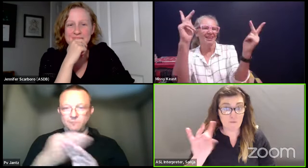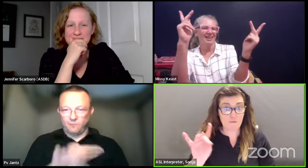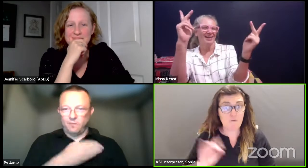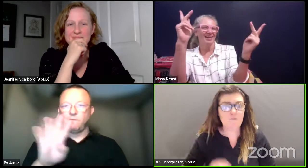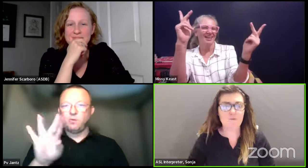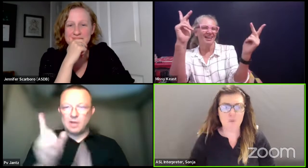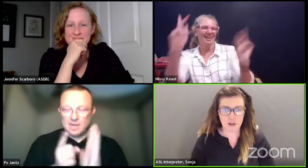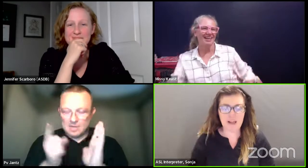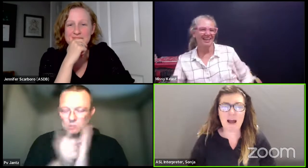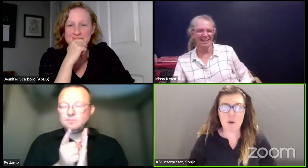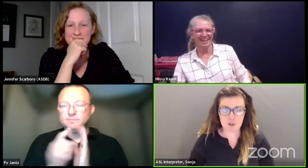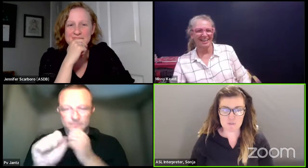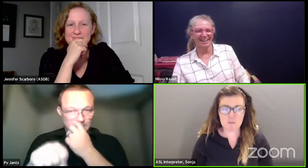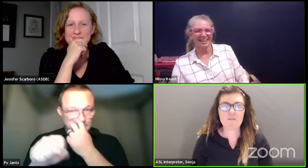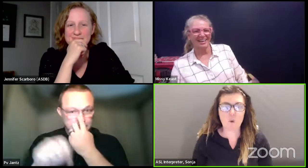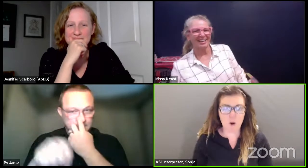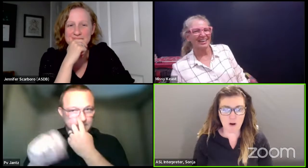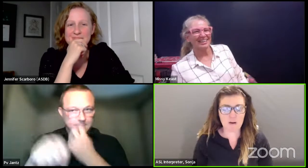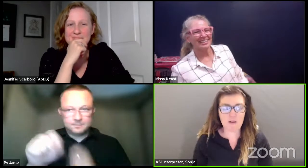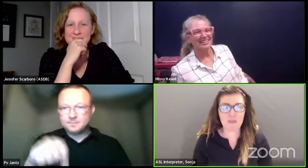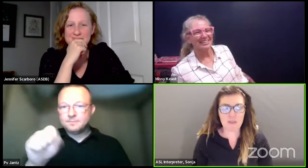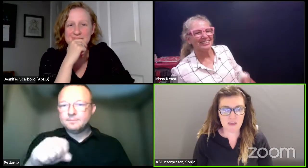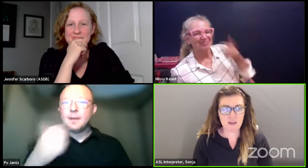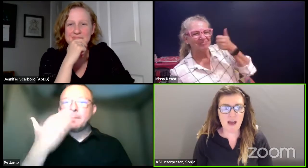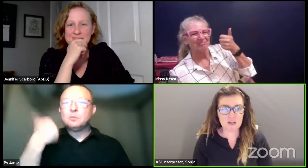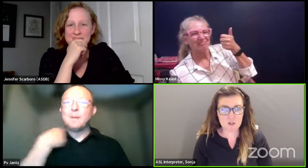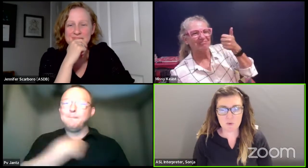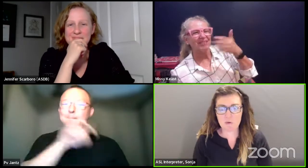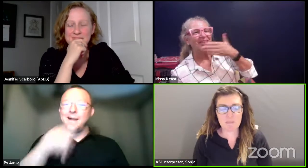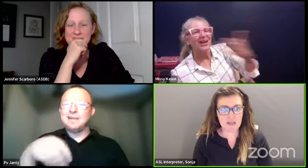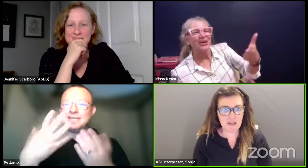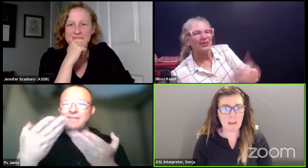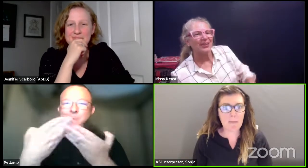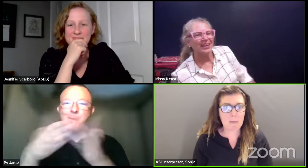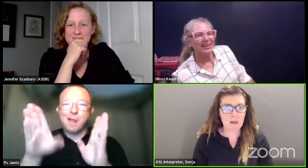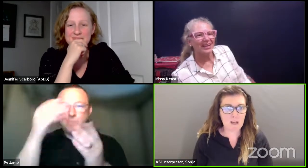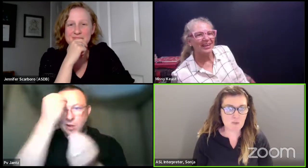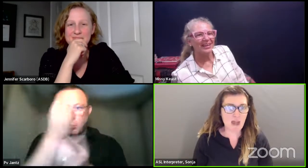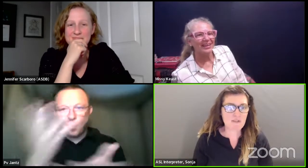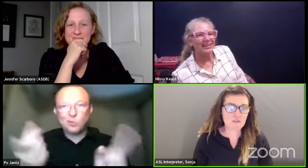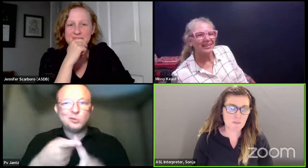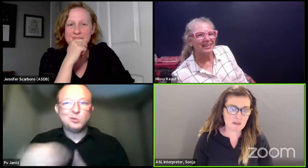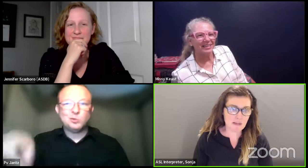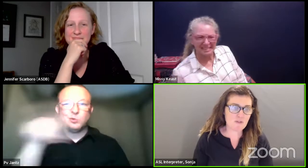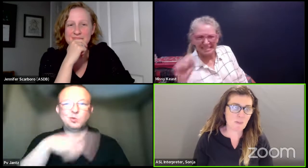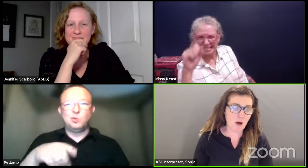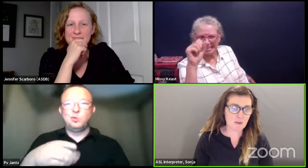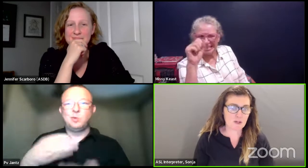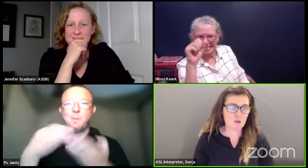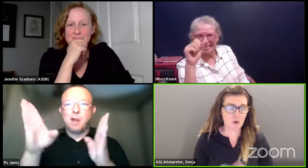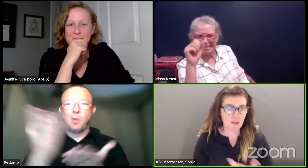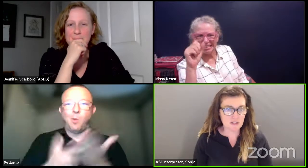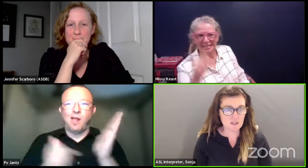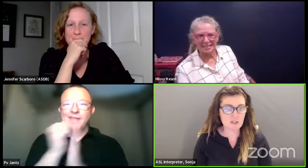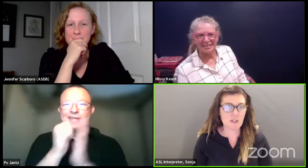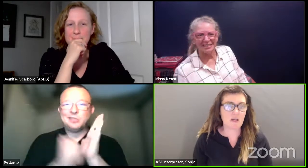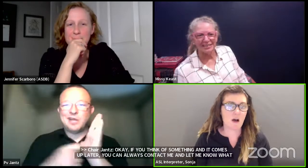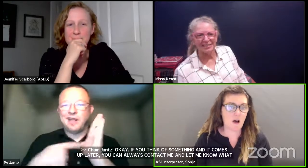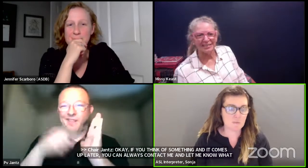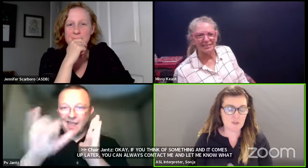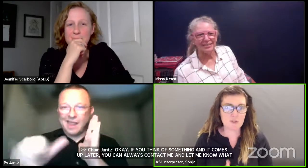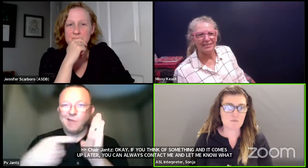48 hours before the actual meeting, because we have to give the public